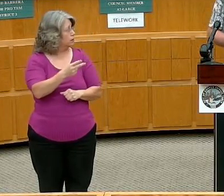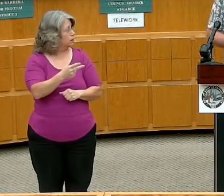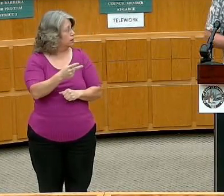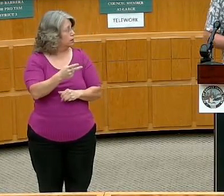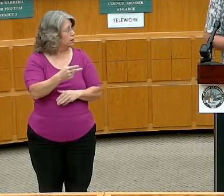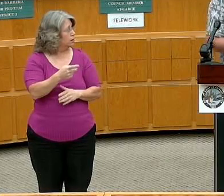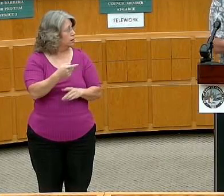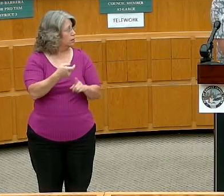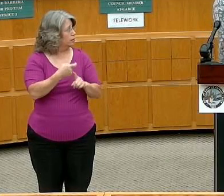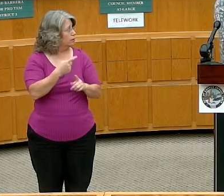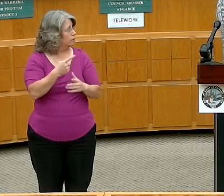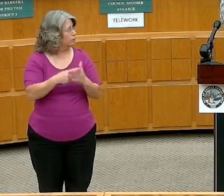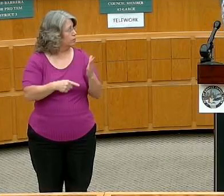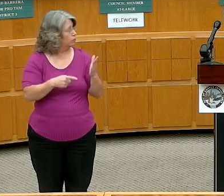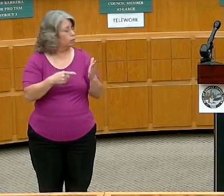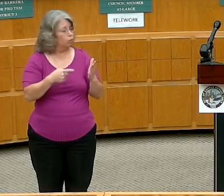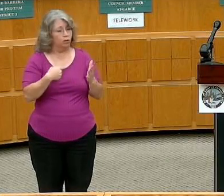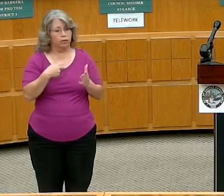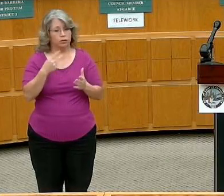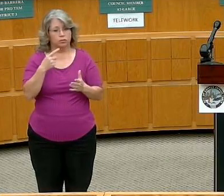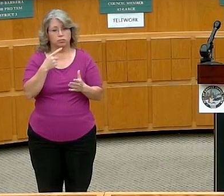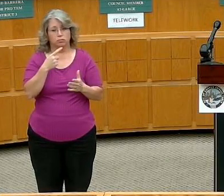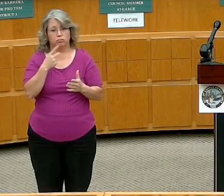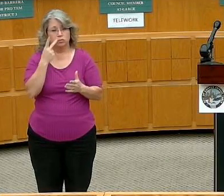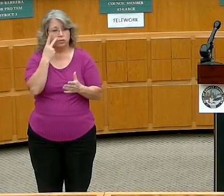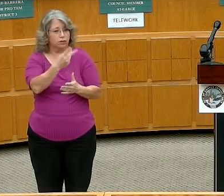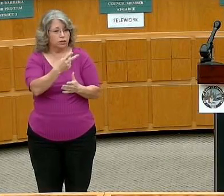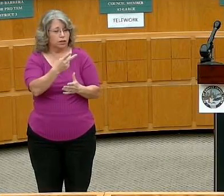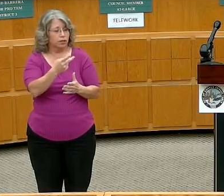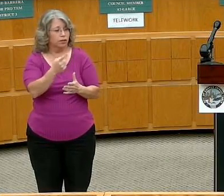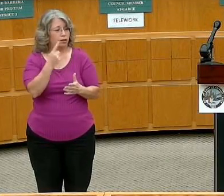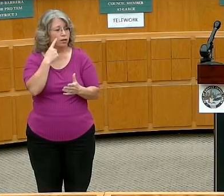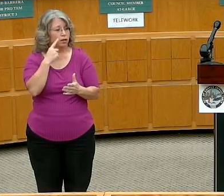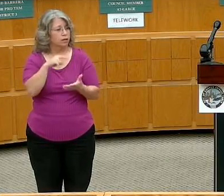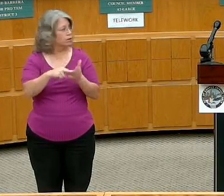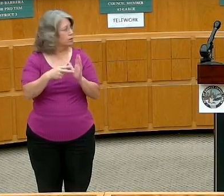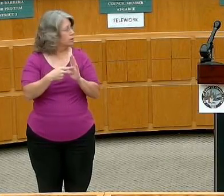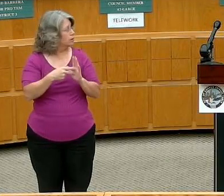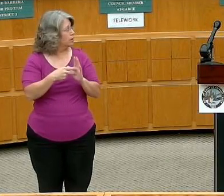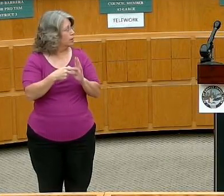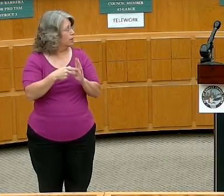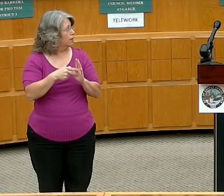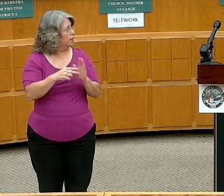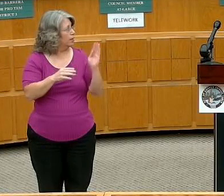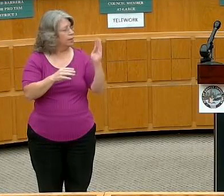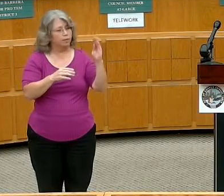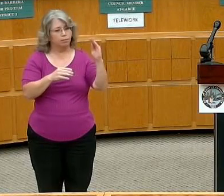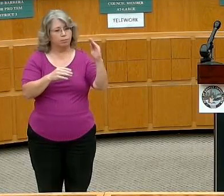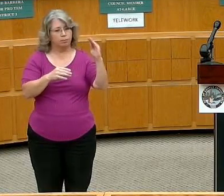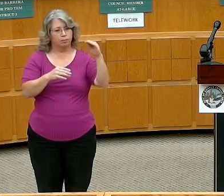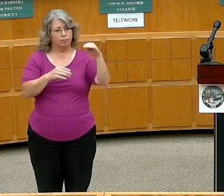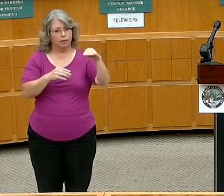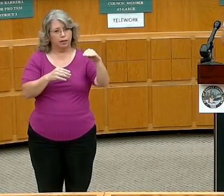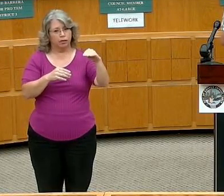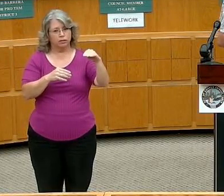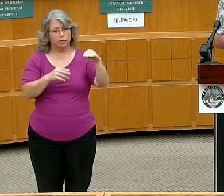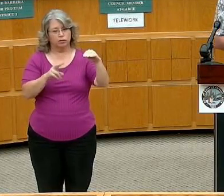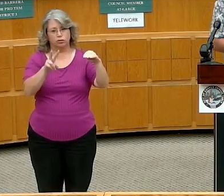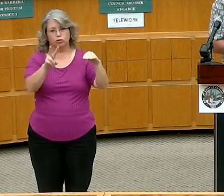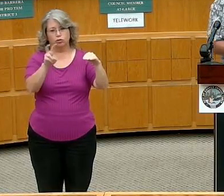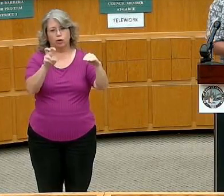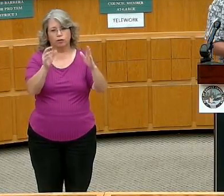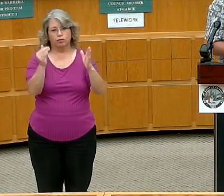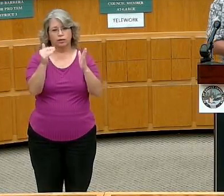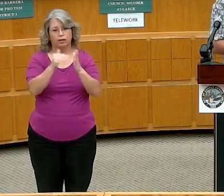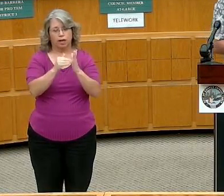we should lift social distancing orders. The peak goes down slightly to 200,000 people infected